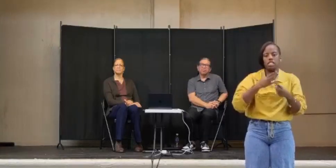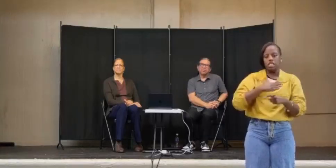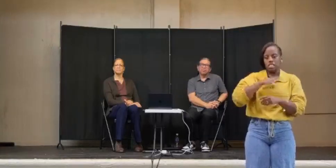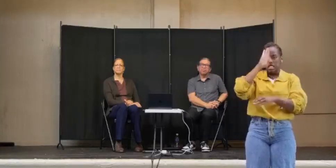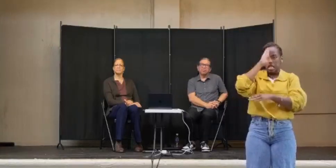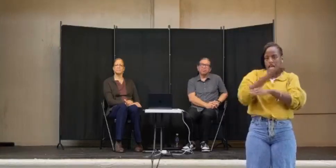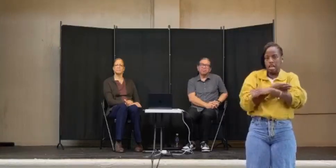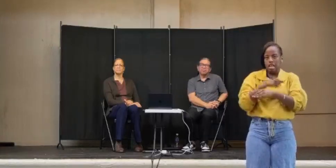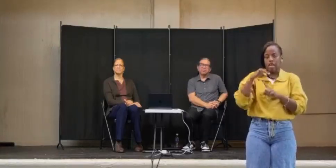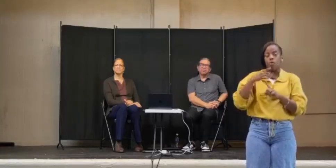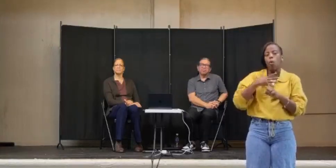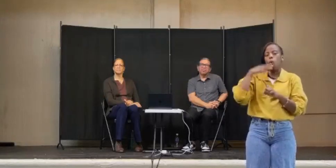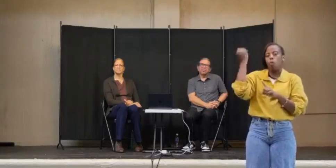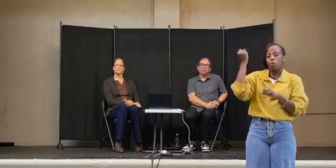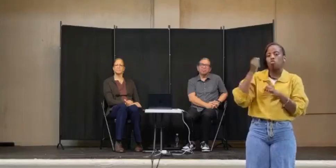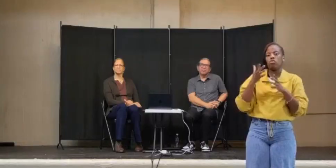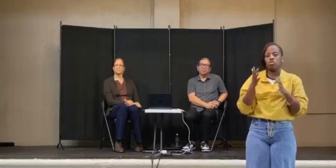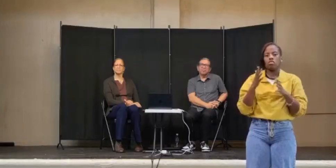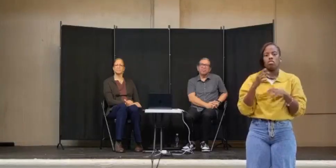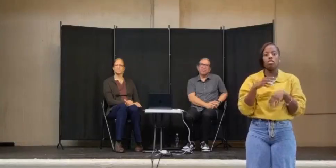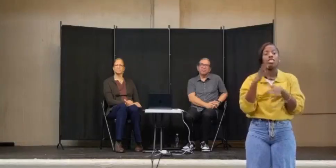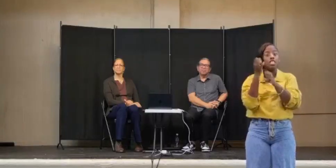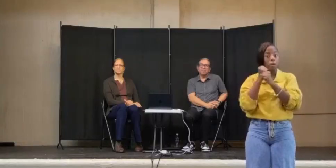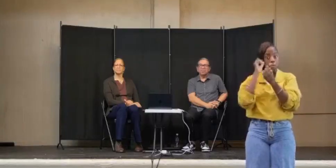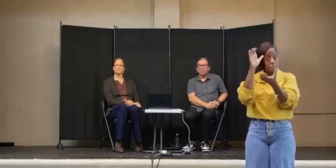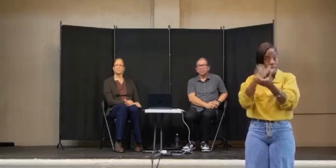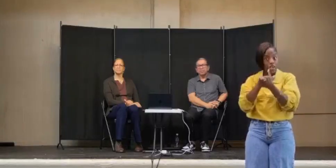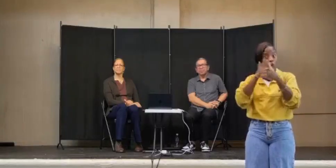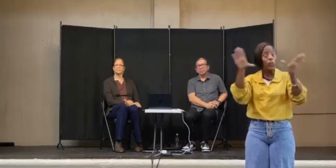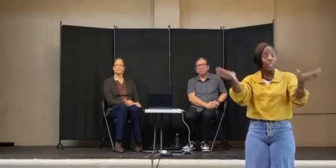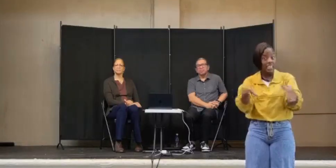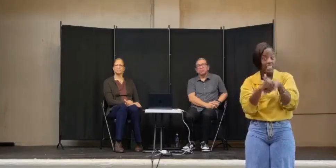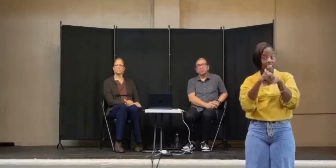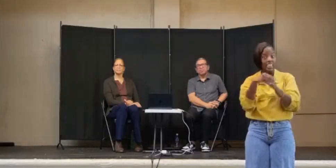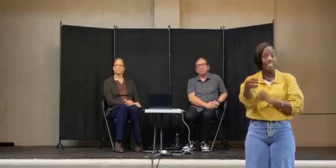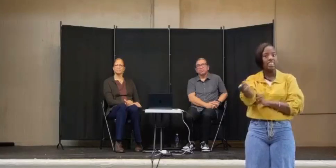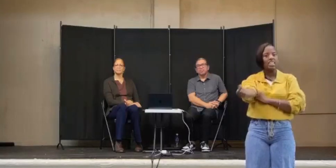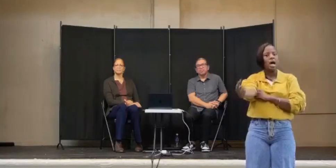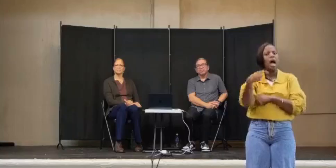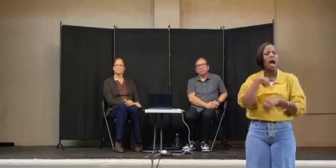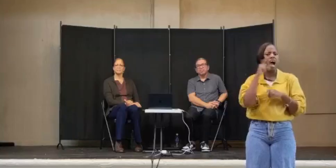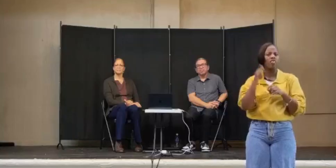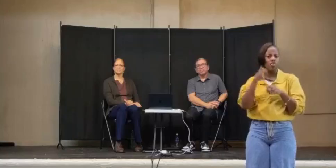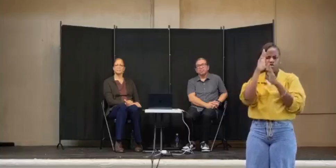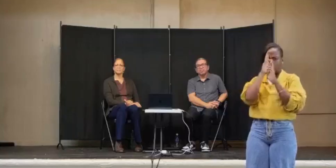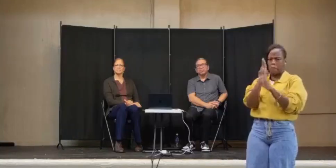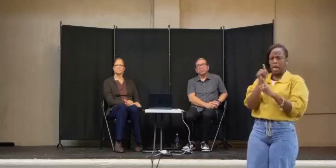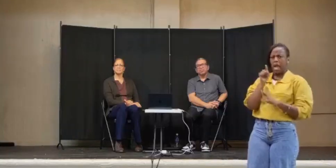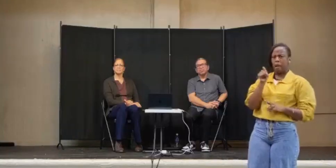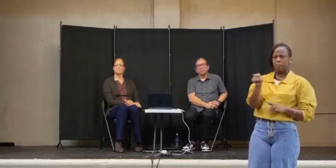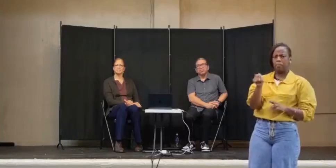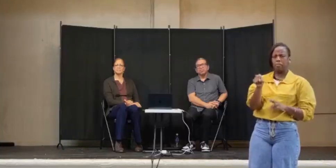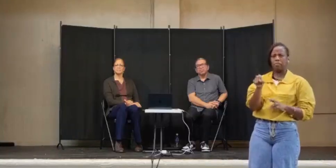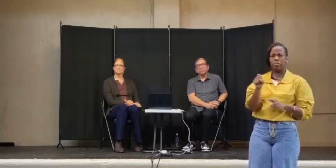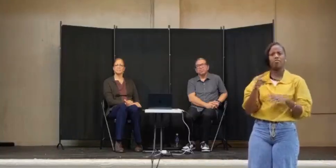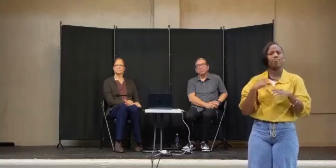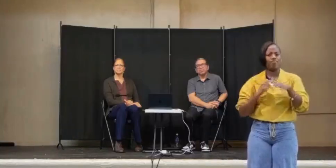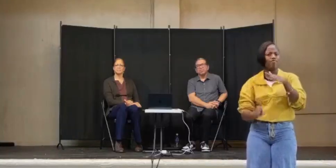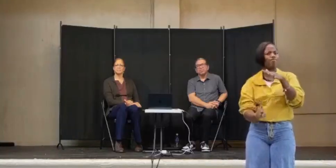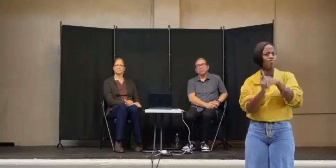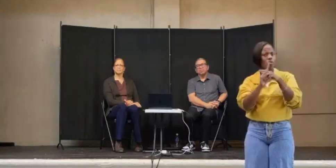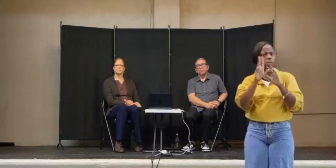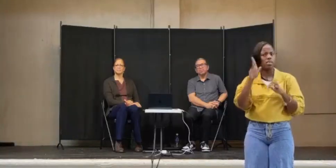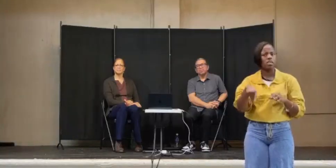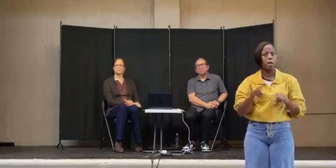wow. Okay, so a little something about my son, my older son. He got married, had a wedding, and I had to respect